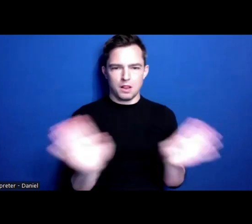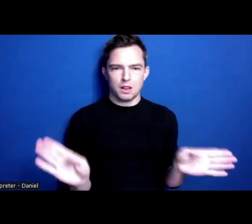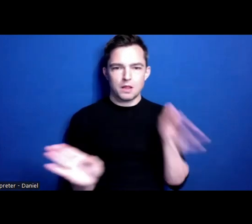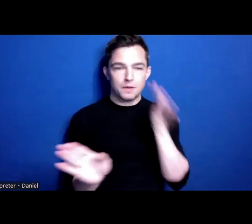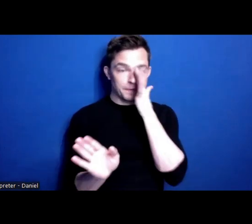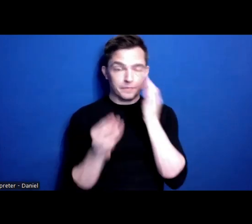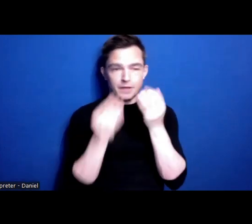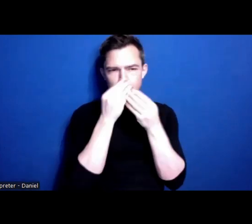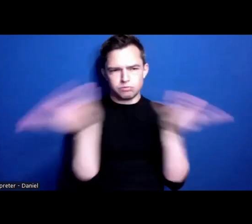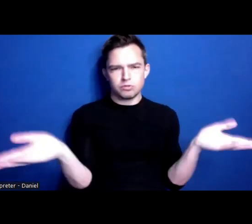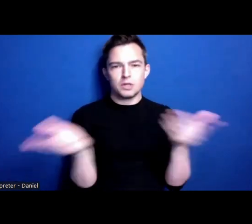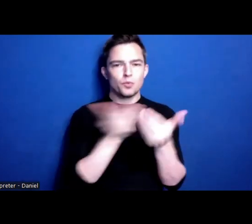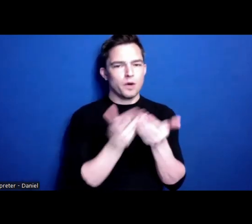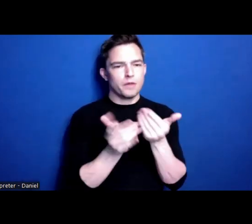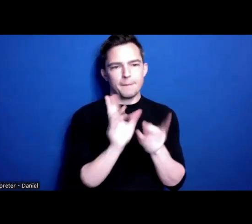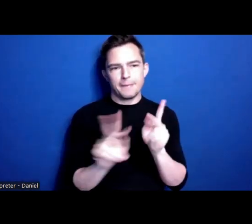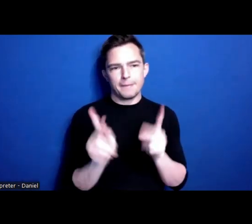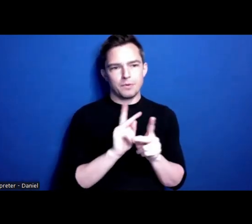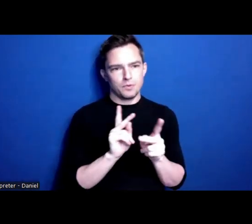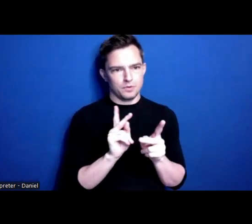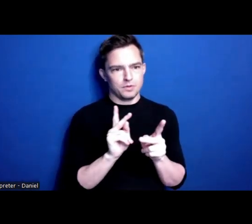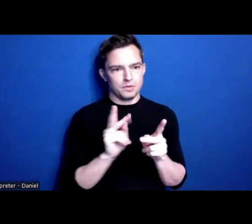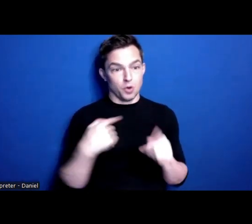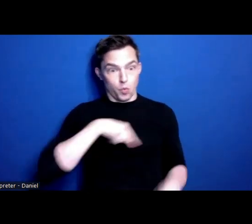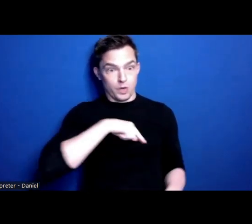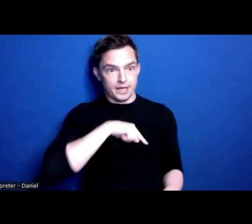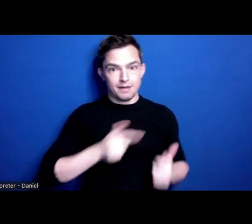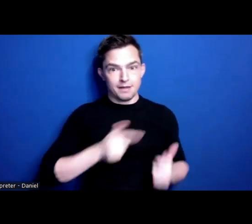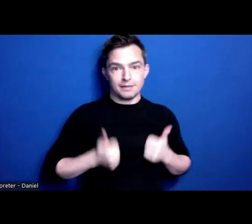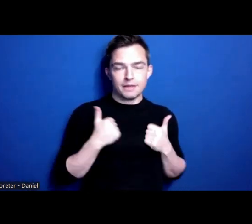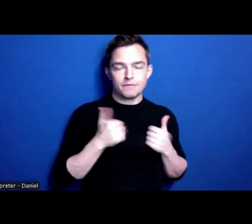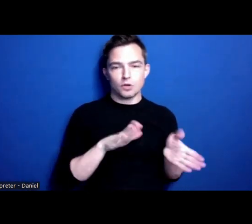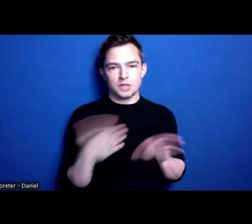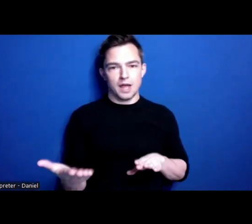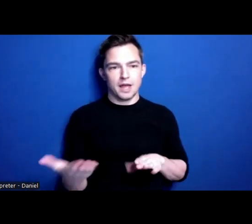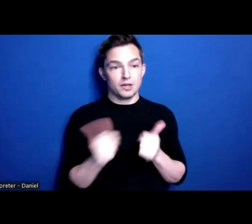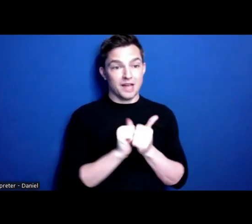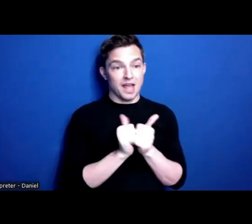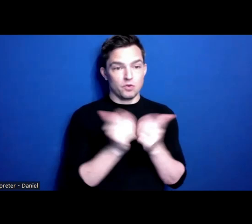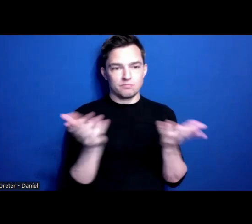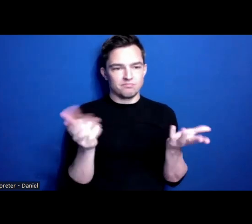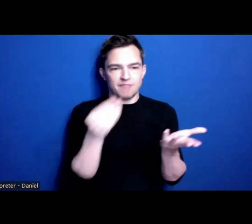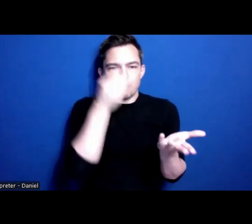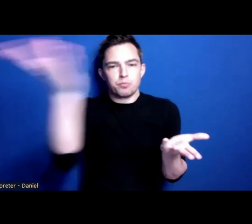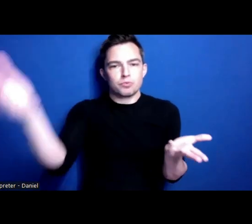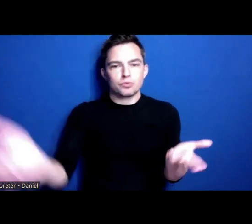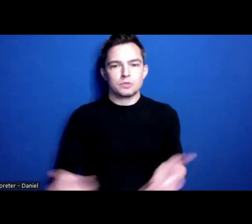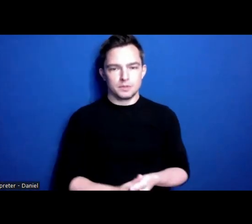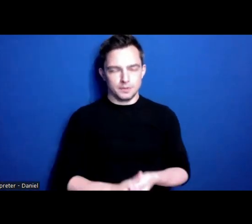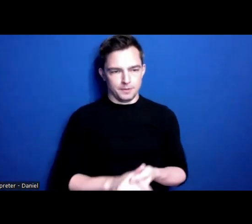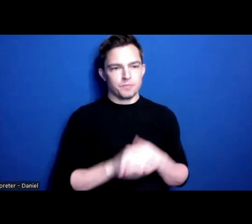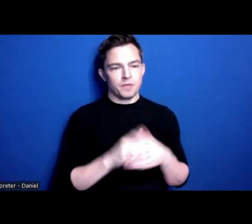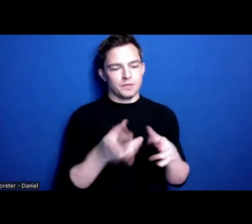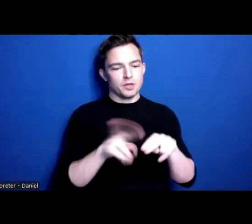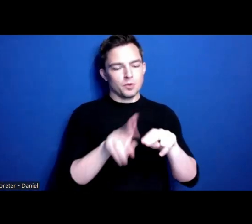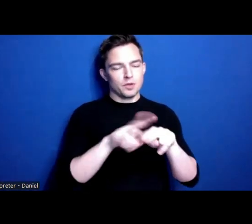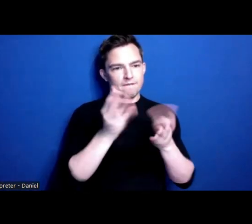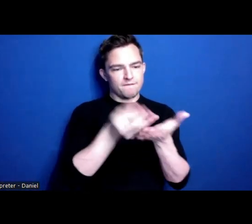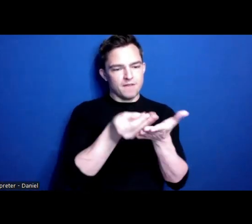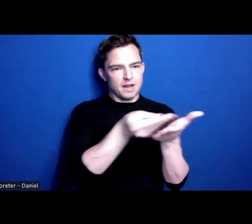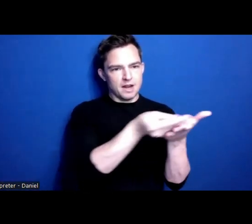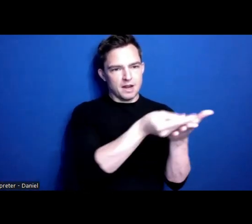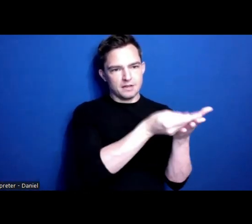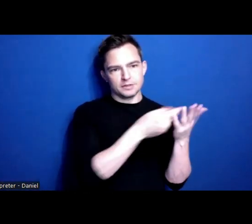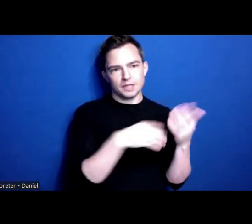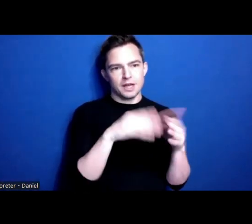about whether we live or die and how. The increasing financialization of housing is, of